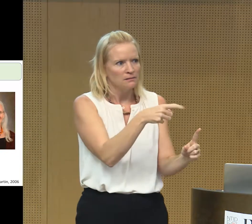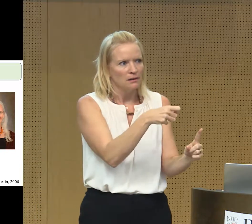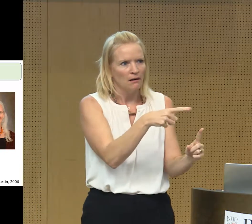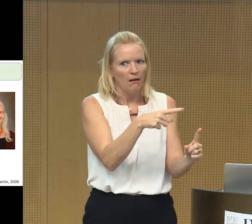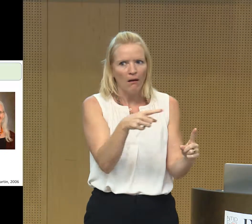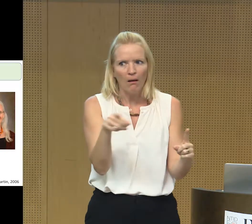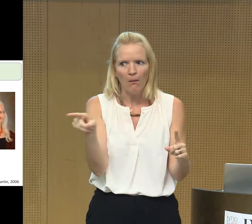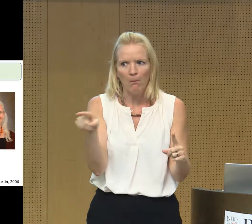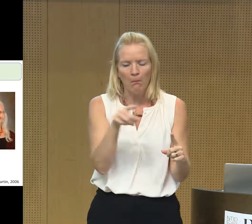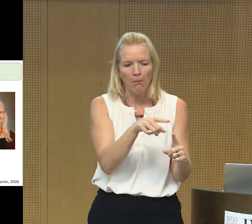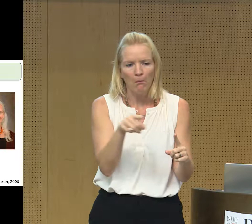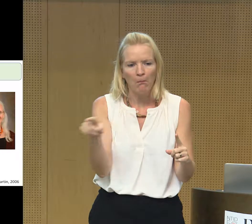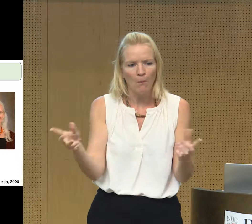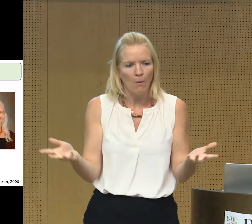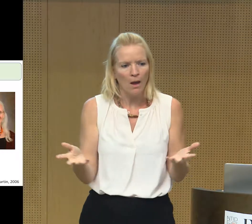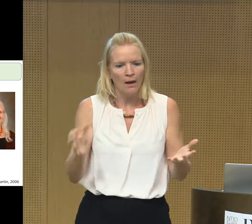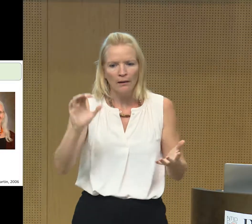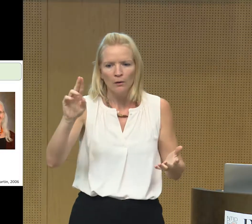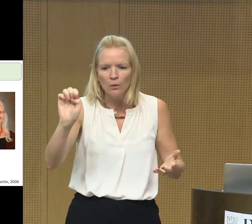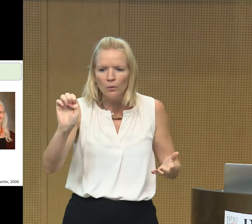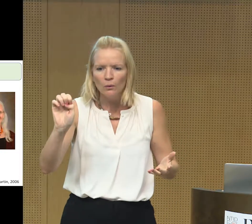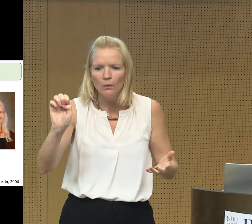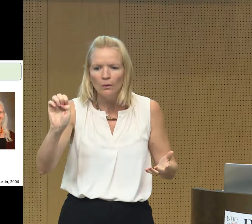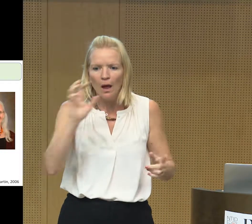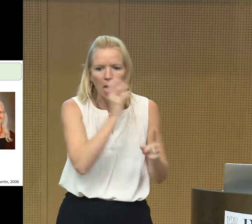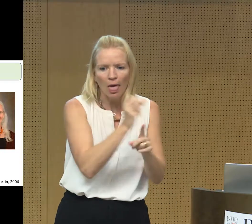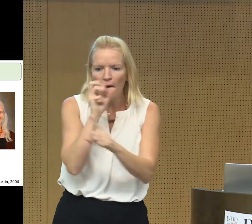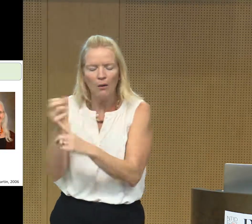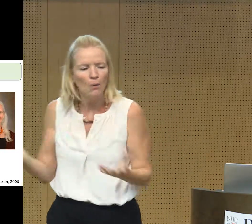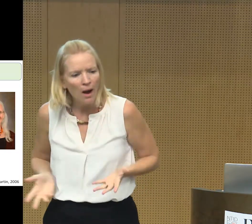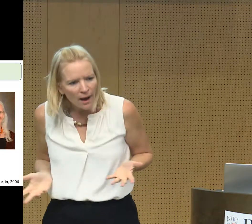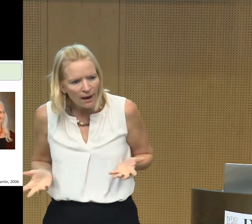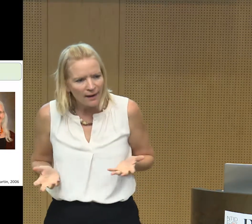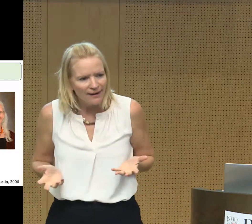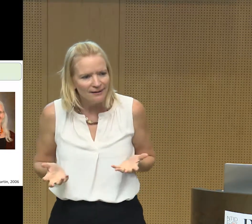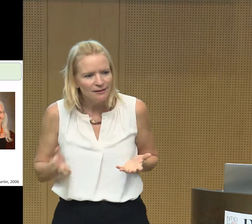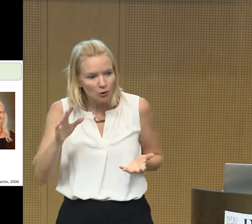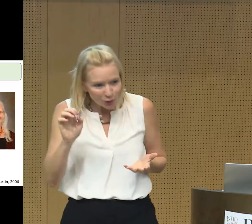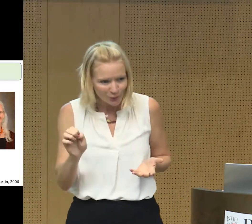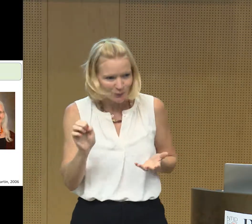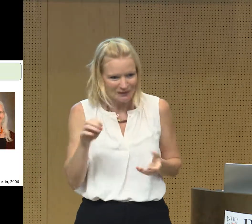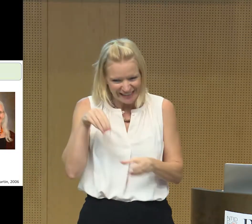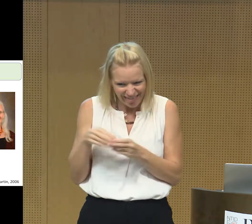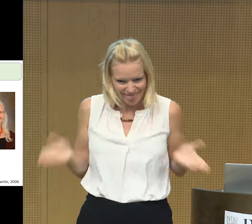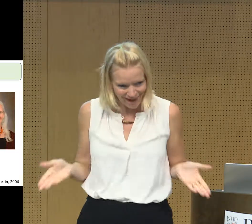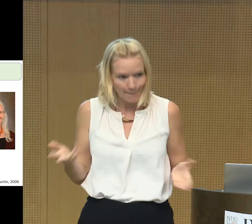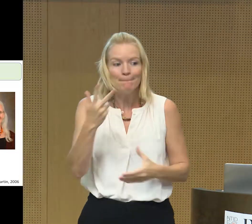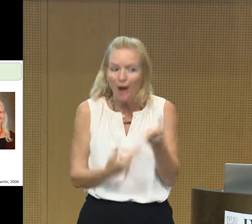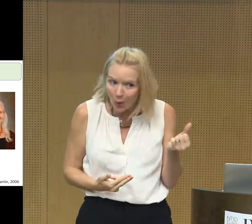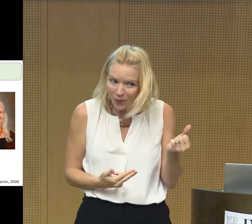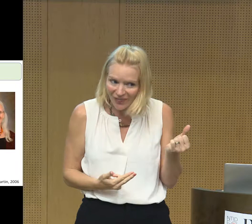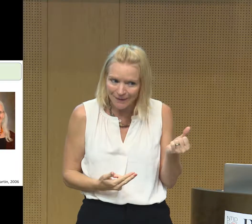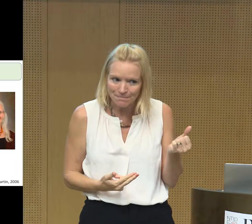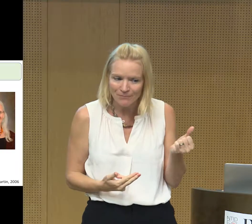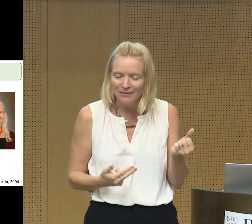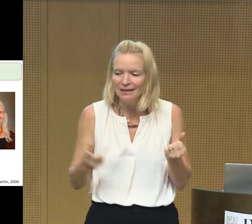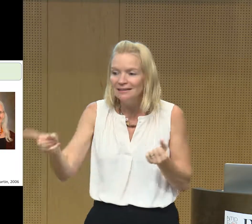and sign stimulus. And we're trying to figure out what cues are there. What cues are in both of these